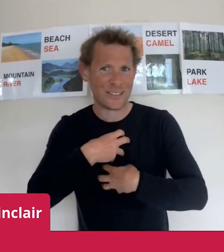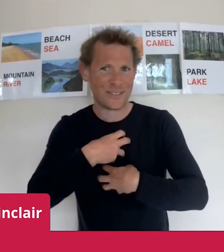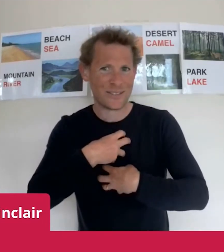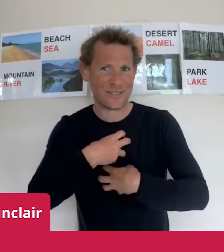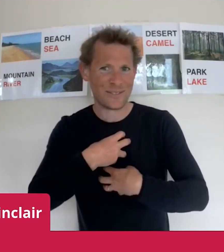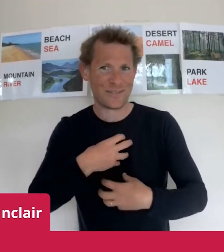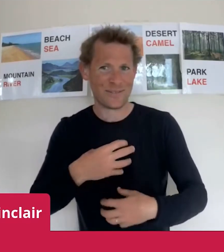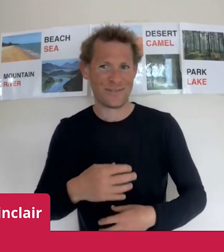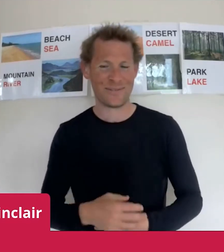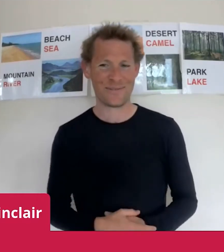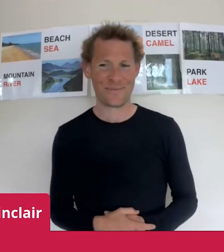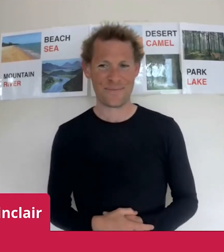scared.